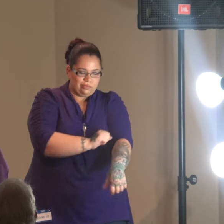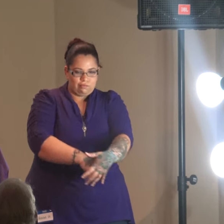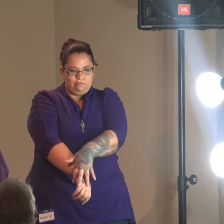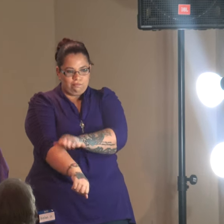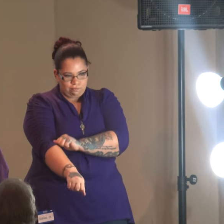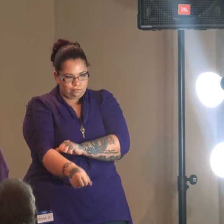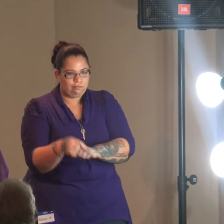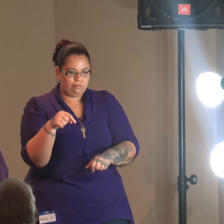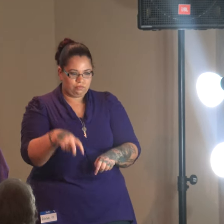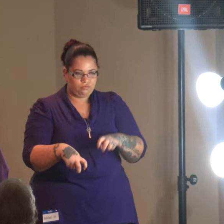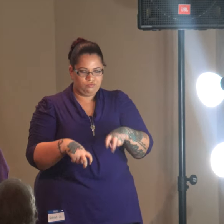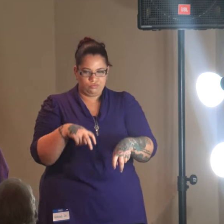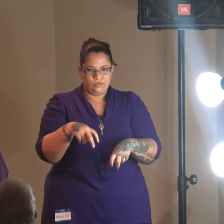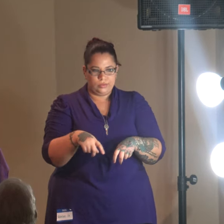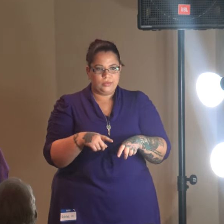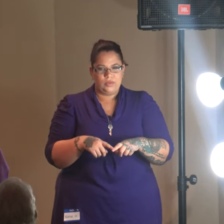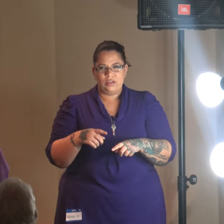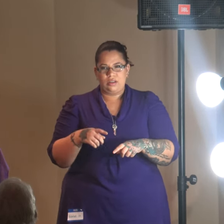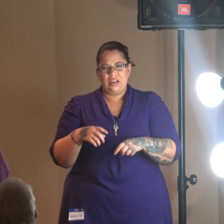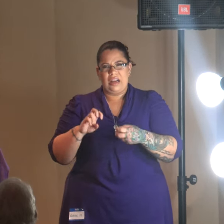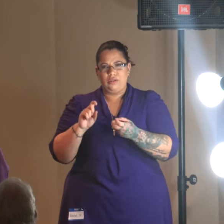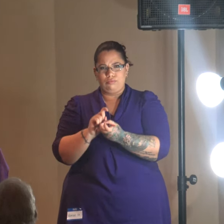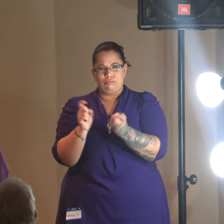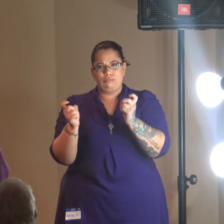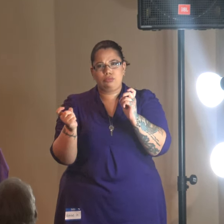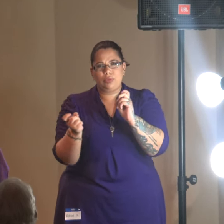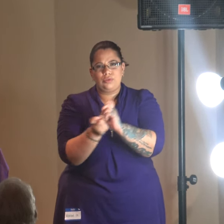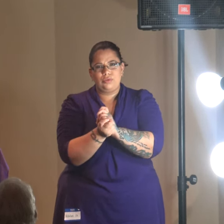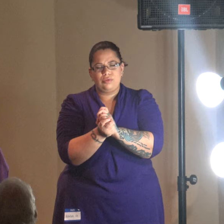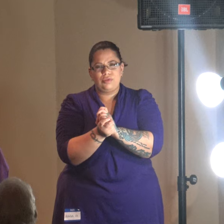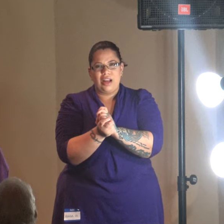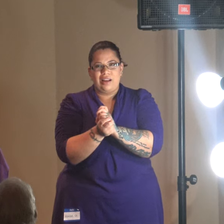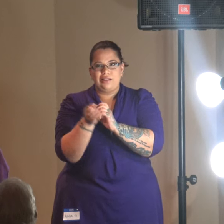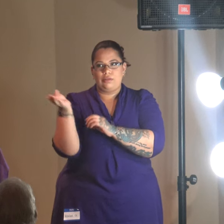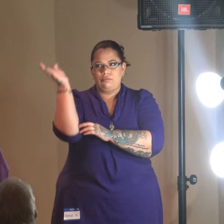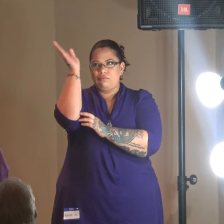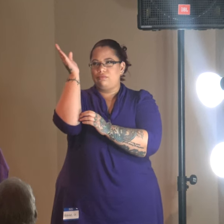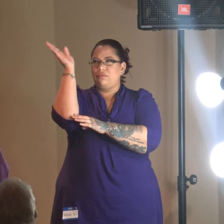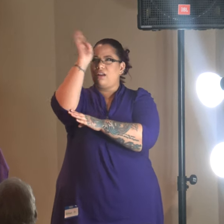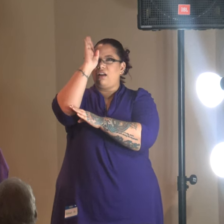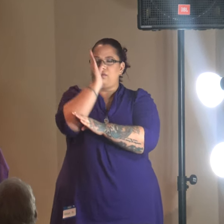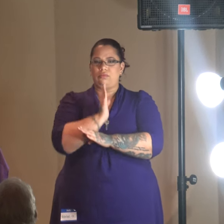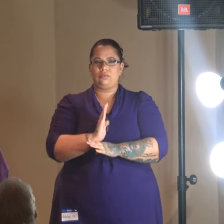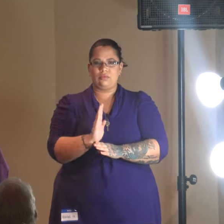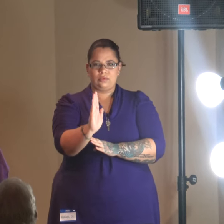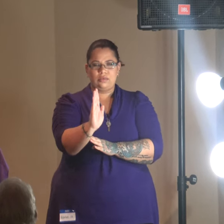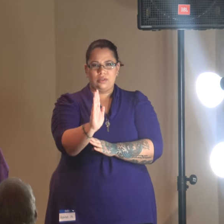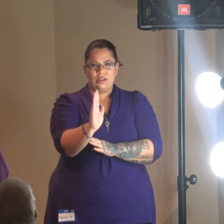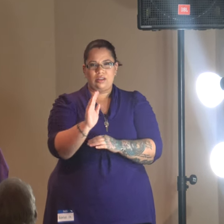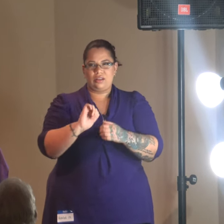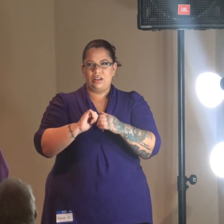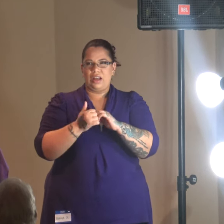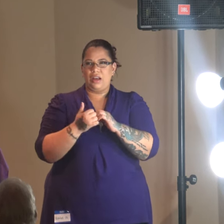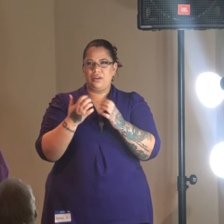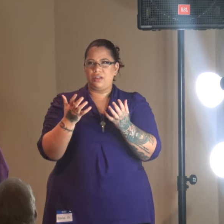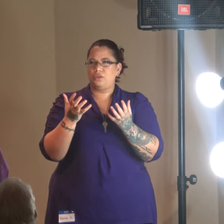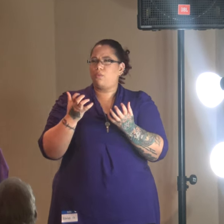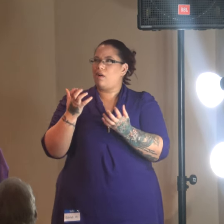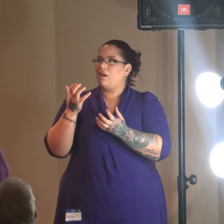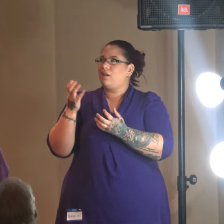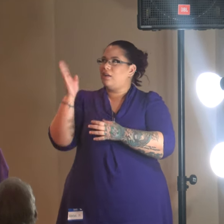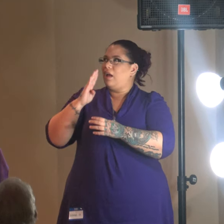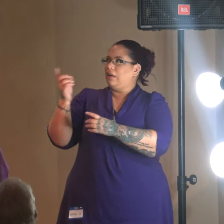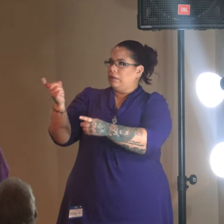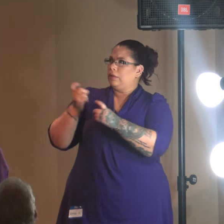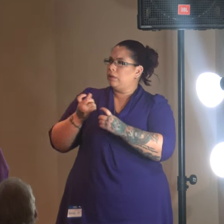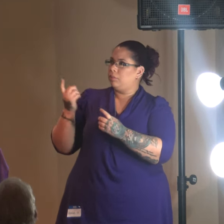you transition and become in alignment? Because you know, it's not that you are beseeching for God to give you something, it's not that you're